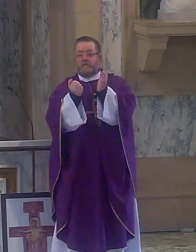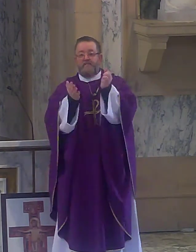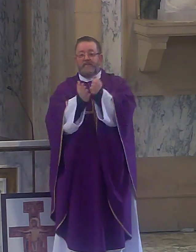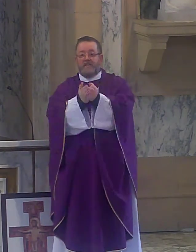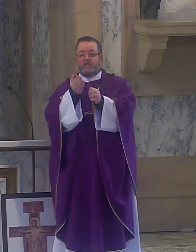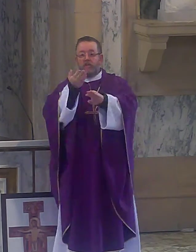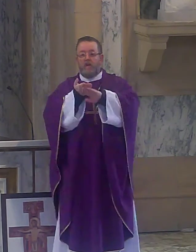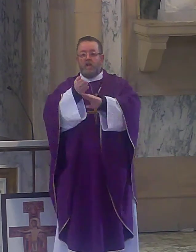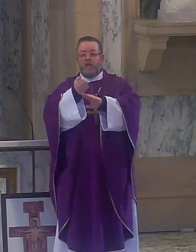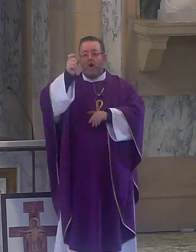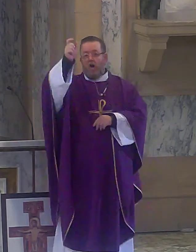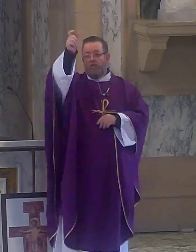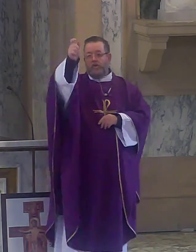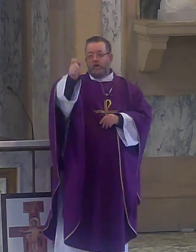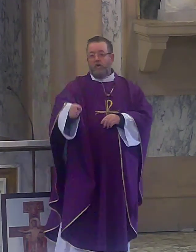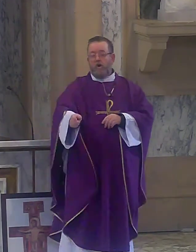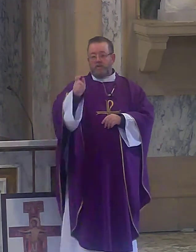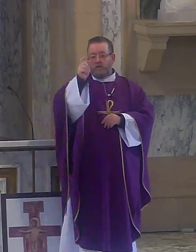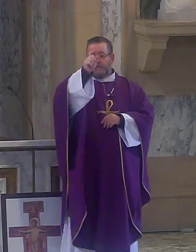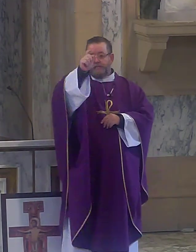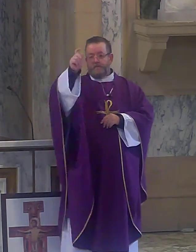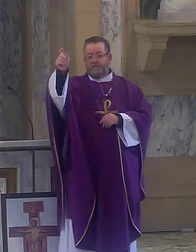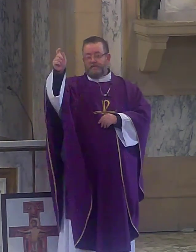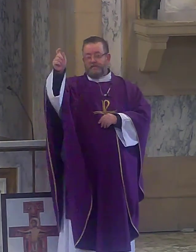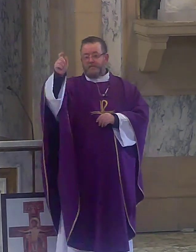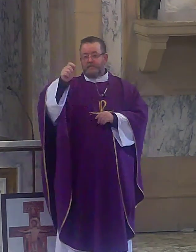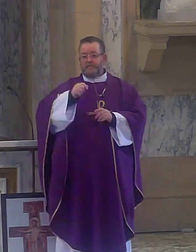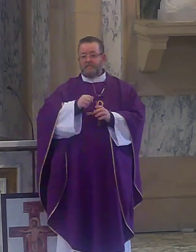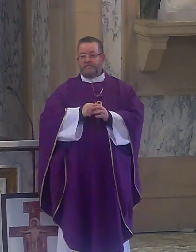crucifixion on the cross